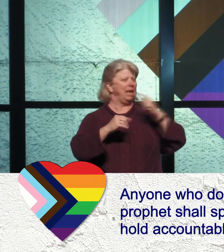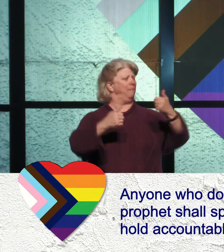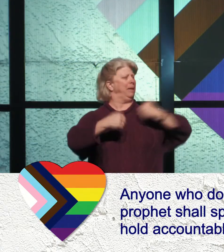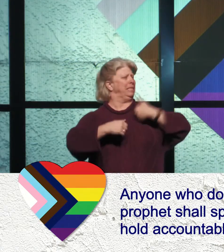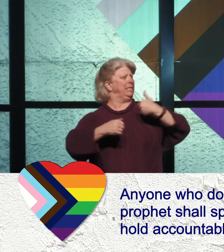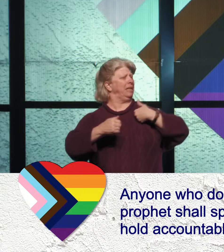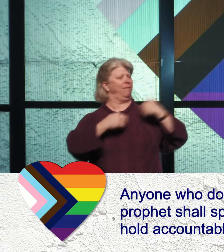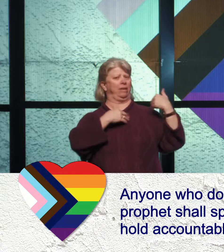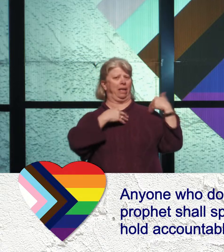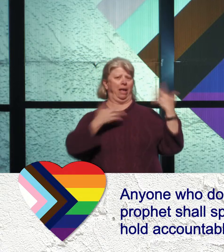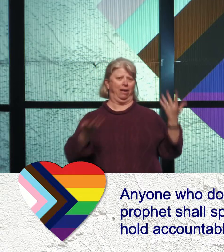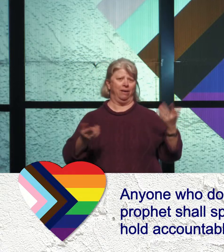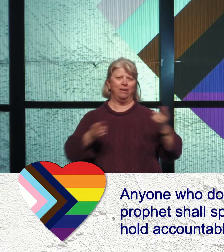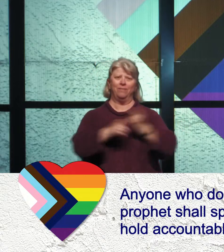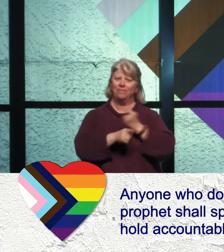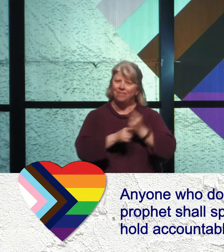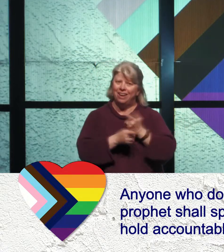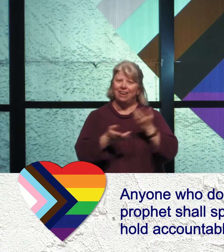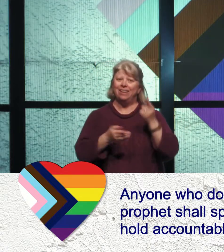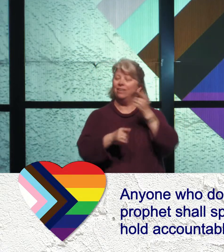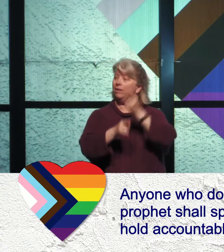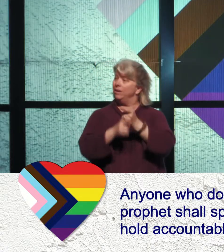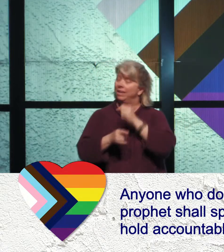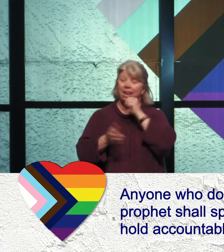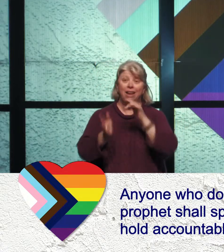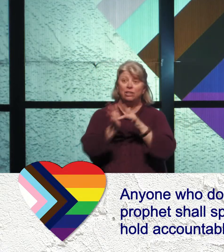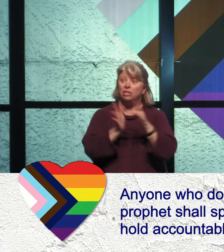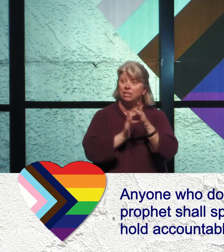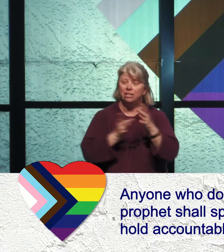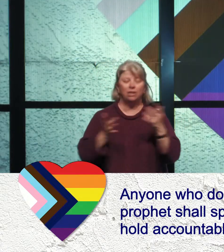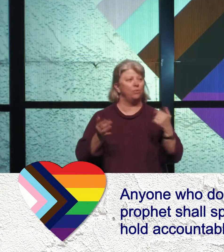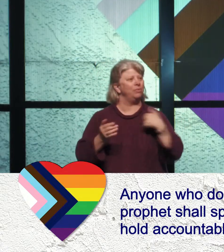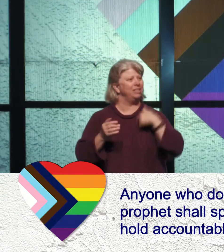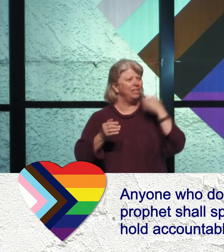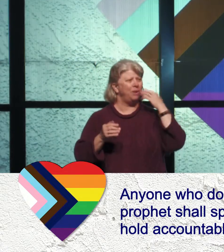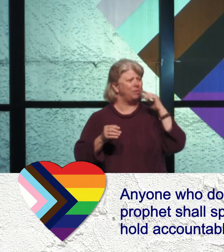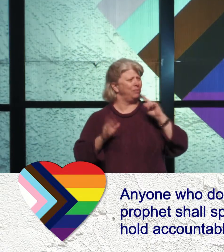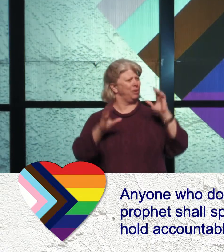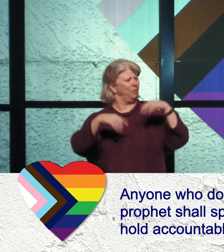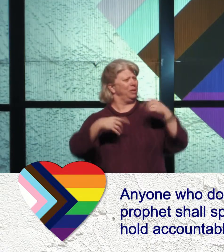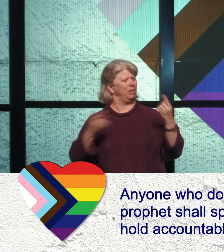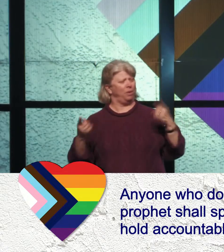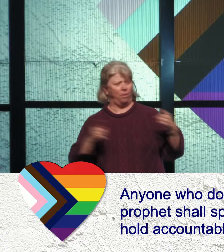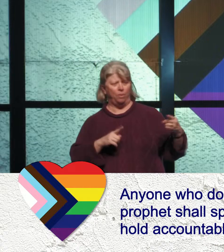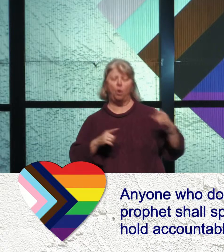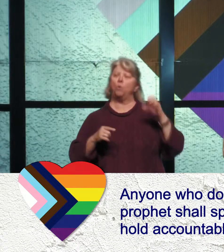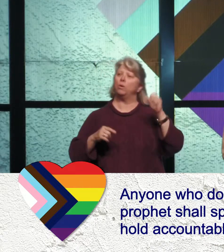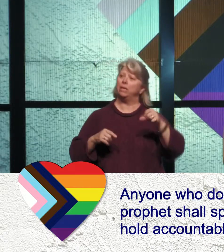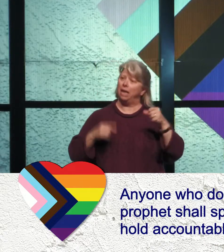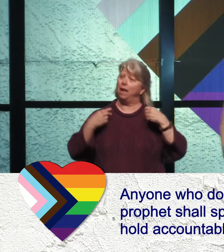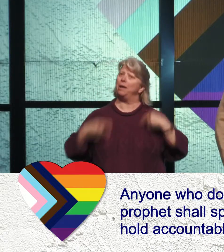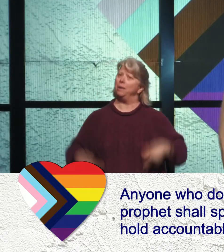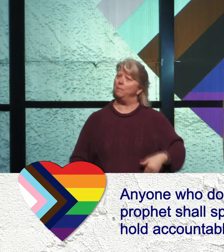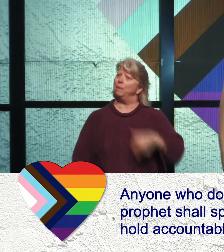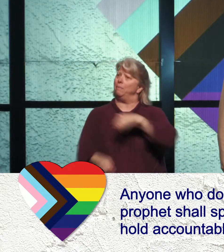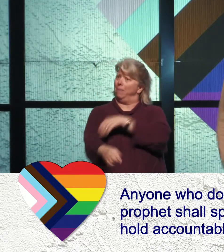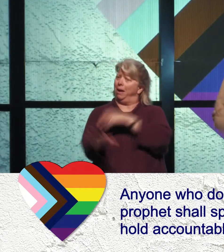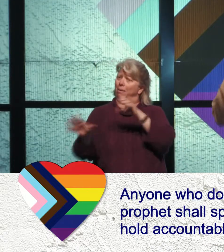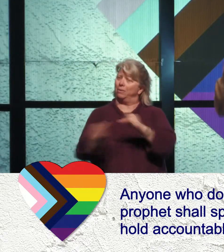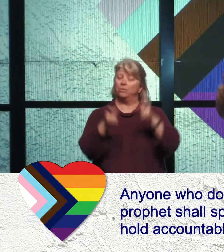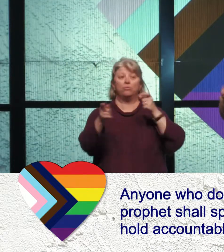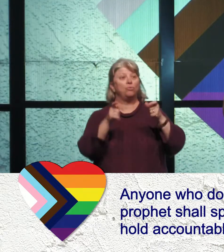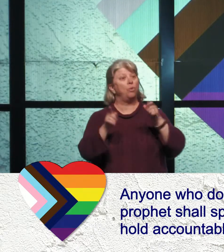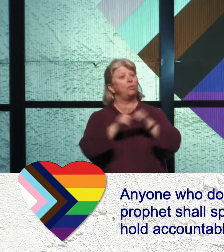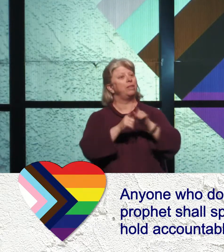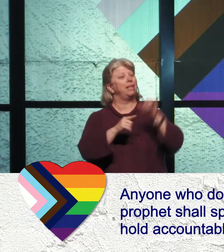that's propaganda, okay? Like, that's not Jesus. So we know, well, something weird is going on here. It's like, oh yeah, human power and control. But